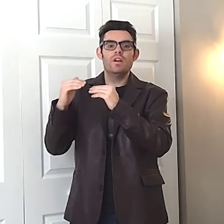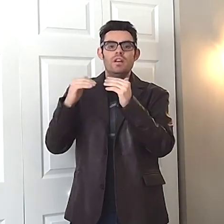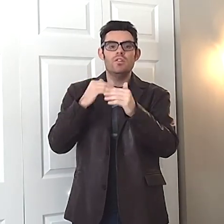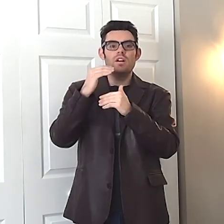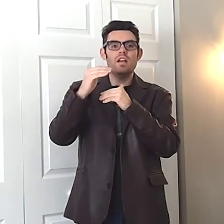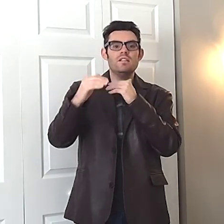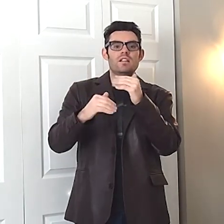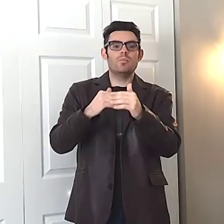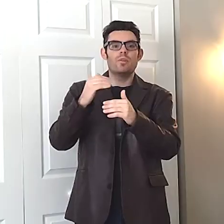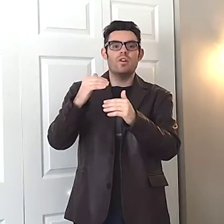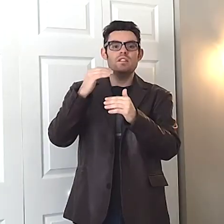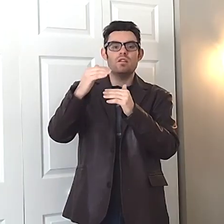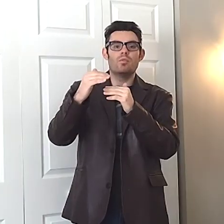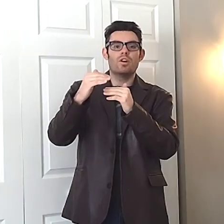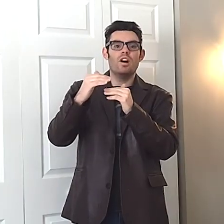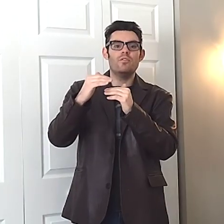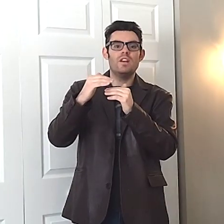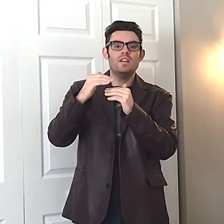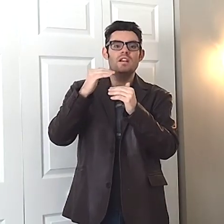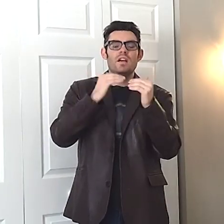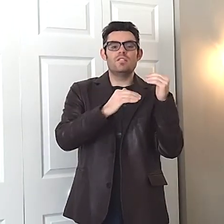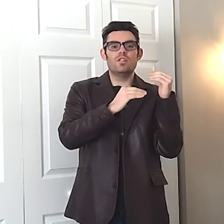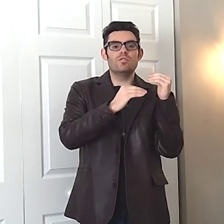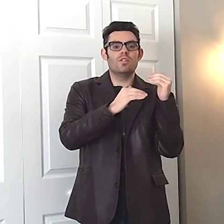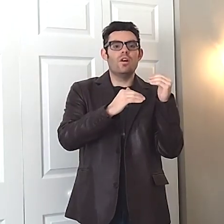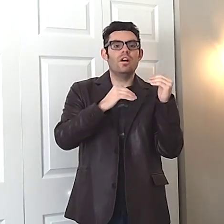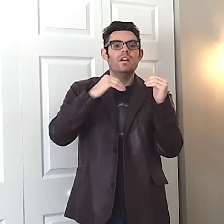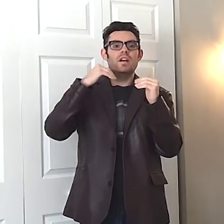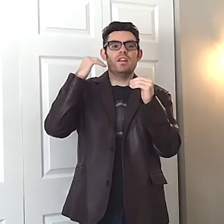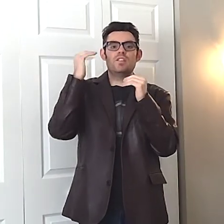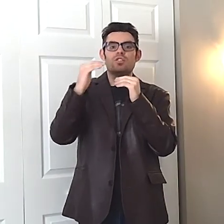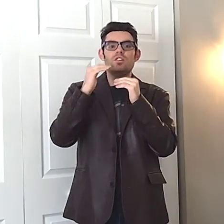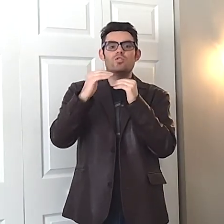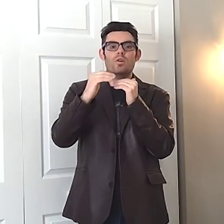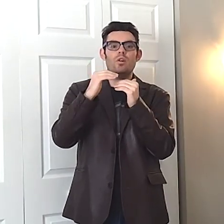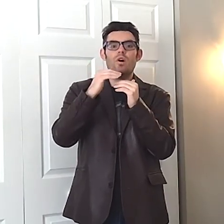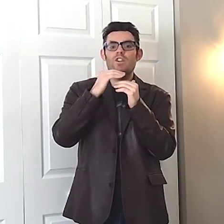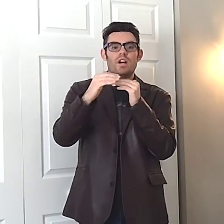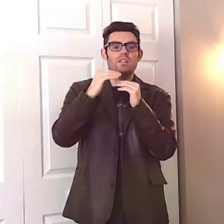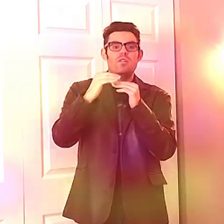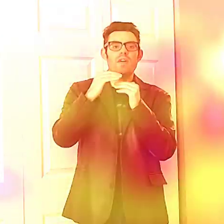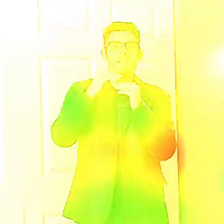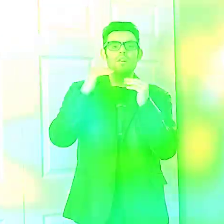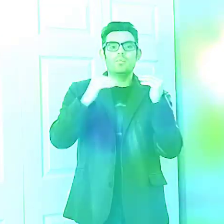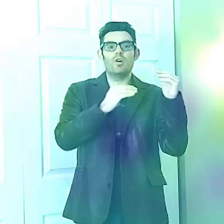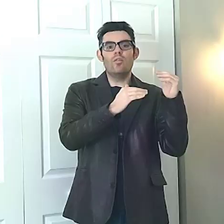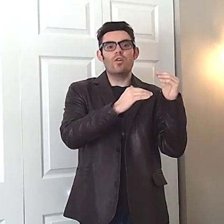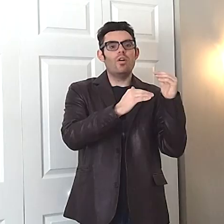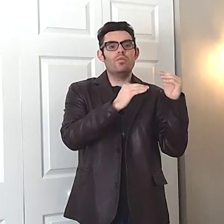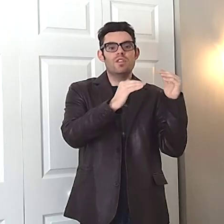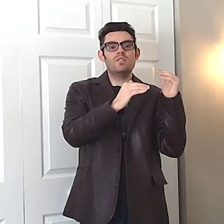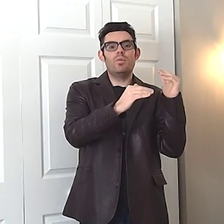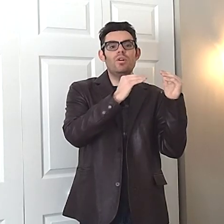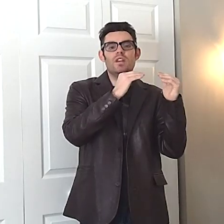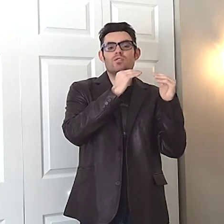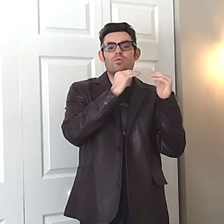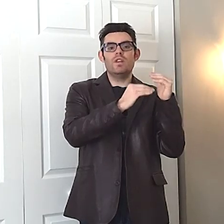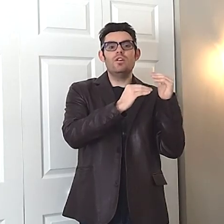you can kind of see him progress, get more confident as he goes along, and that is just a joy to watch. I love that. But overall, this book is really